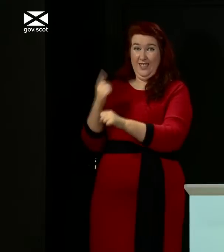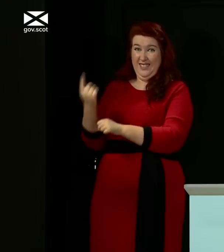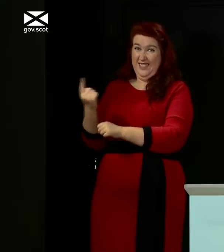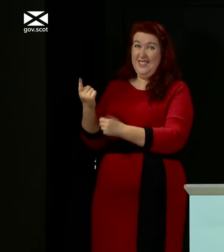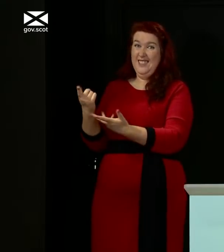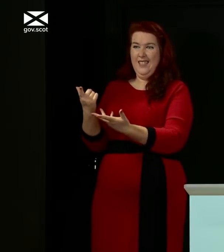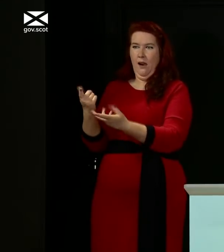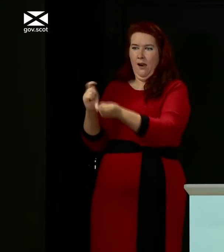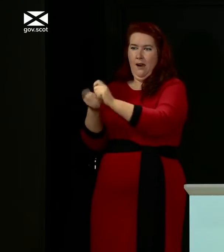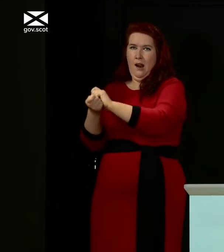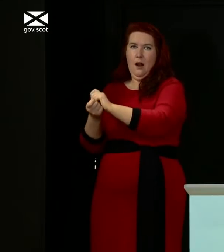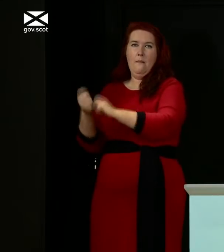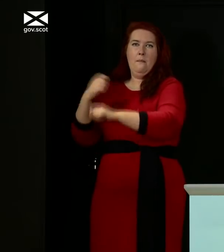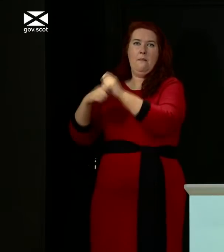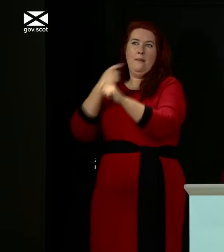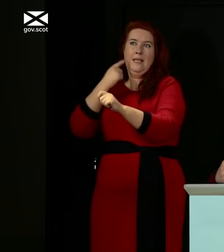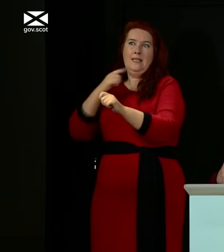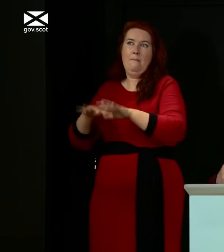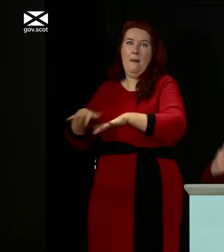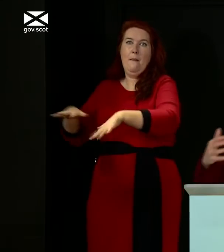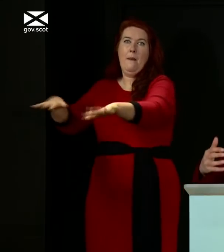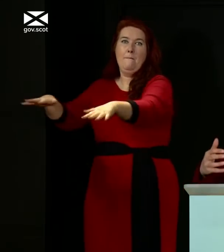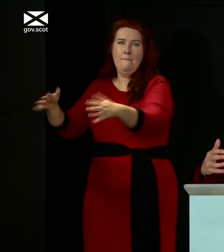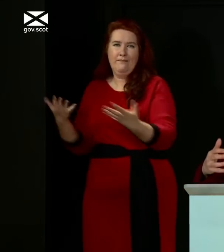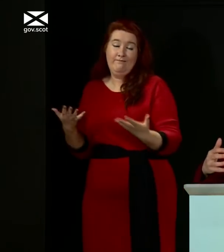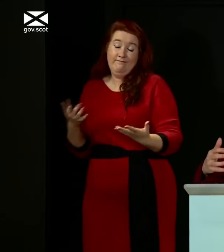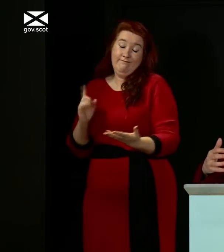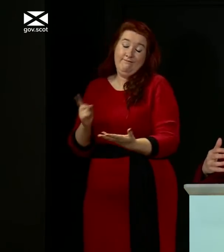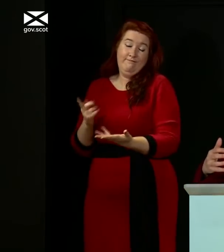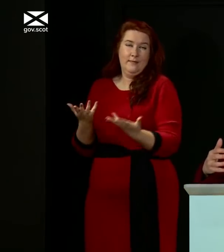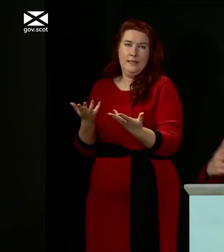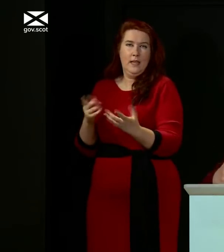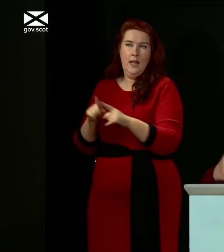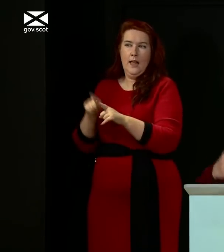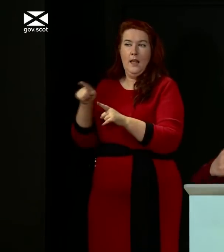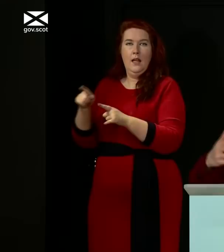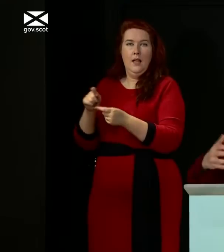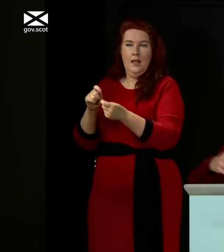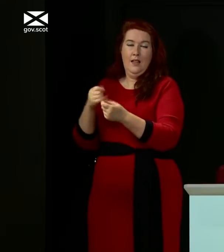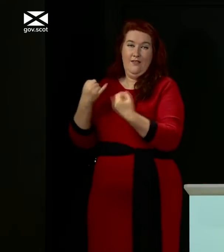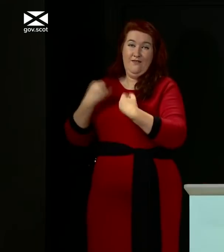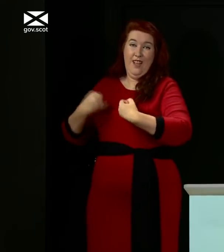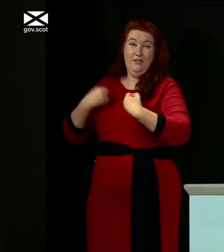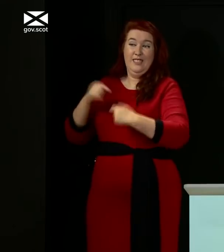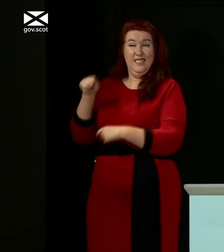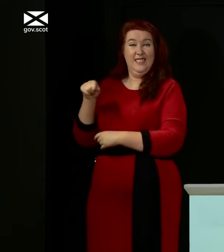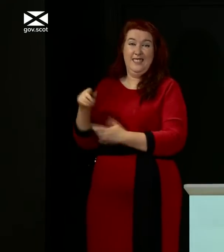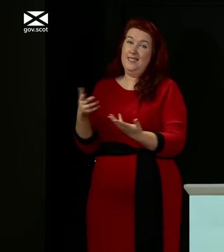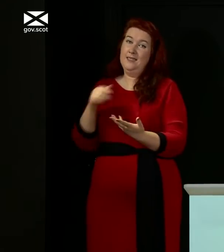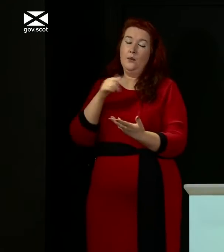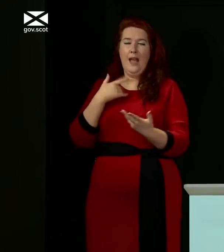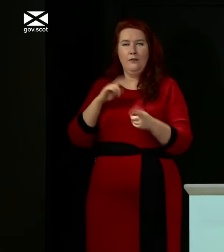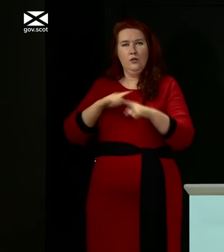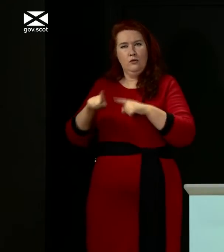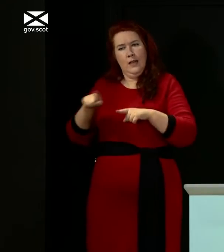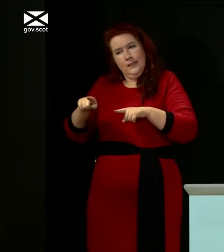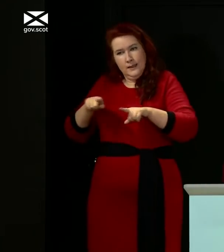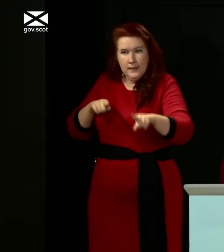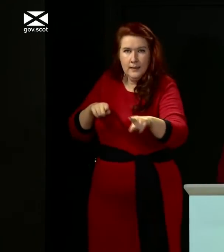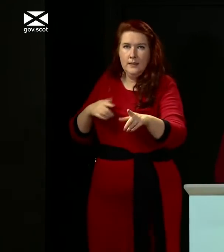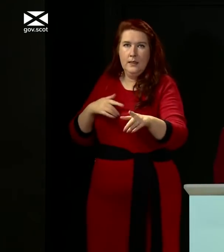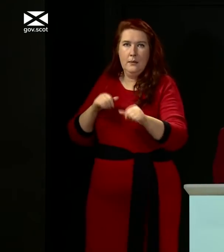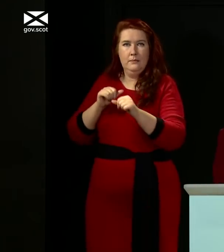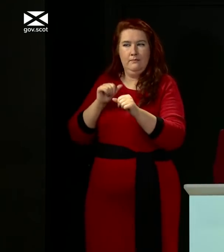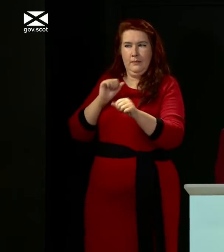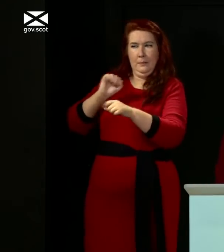to reinvent itself and get ahead of us again. And we have to work harder now to get back in front of it.